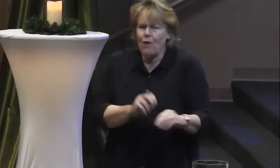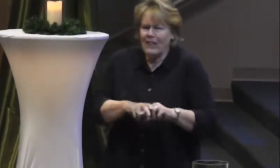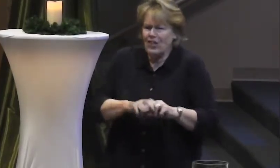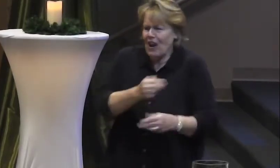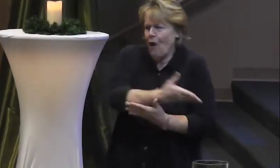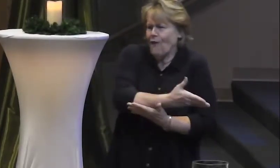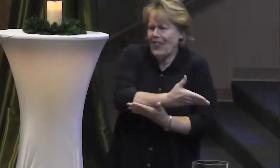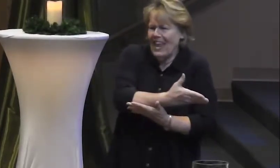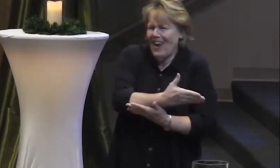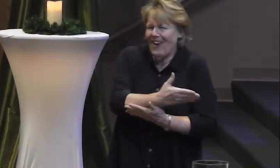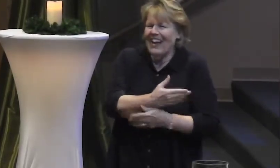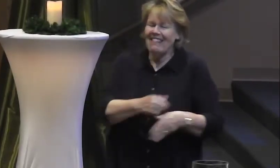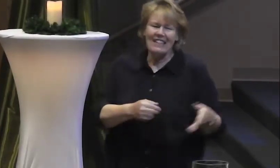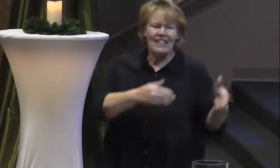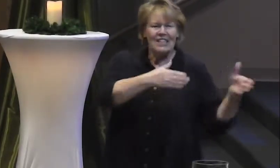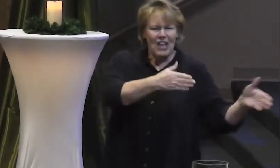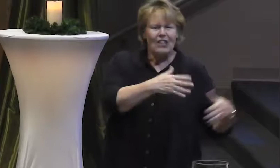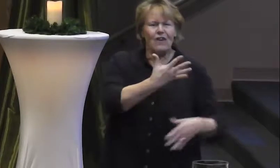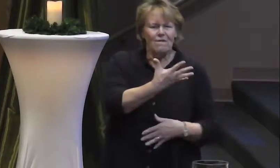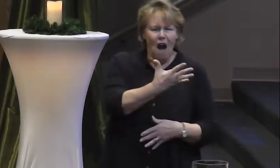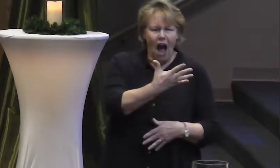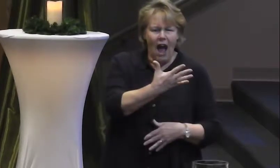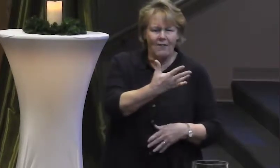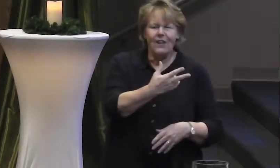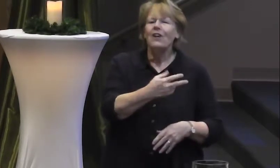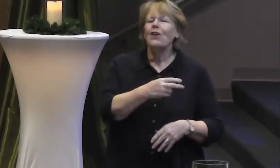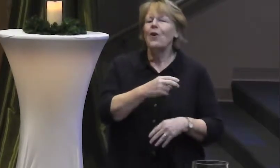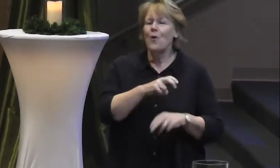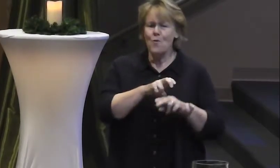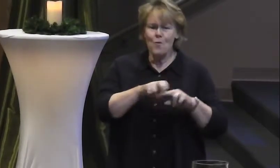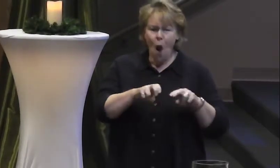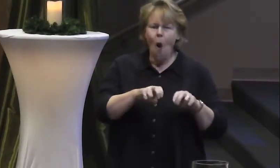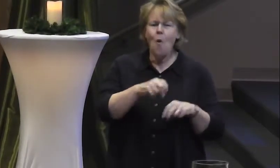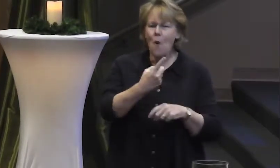1, seat 4. See, we messed with you today.